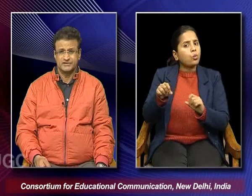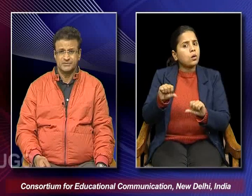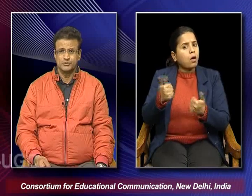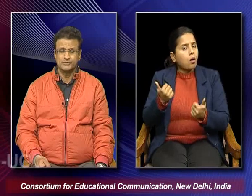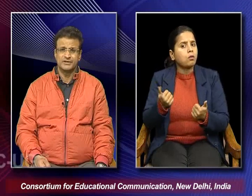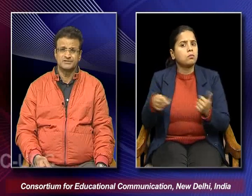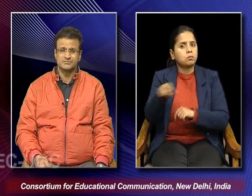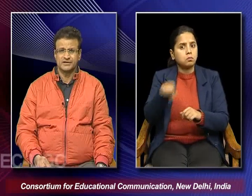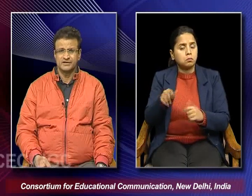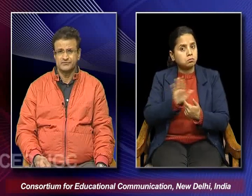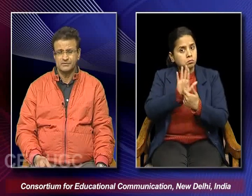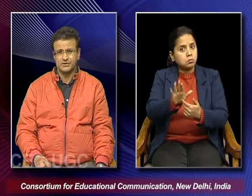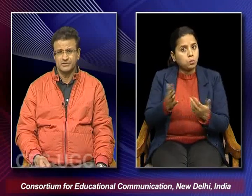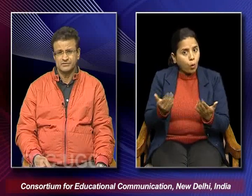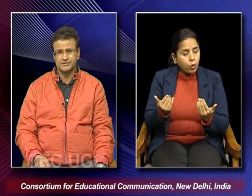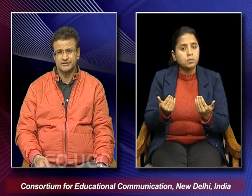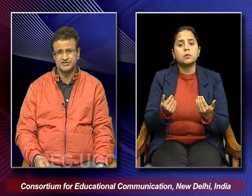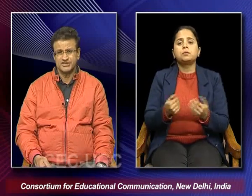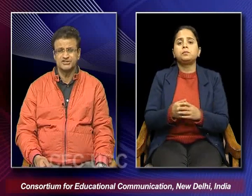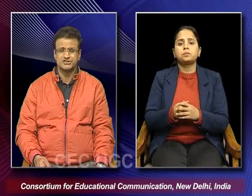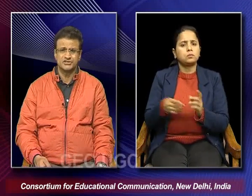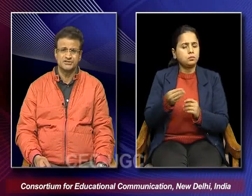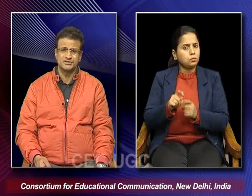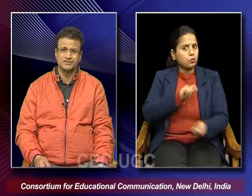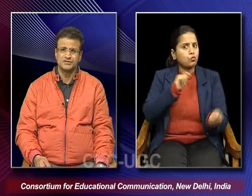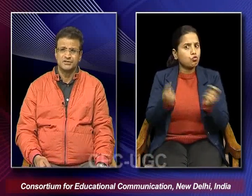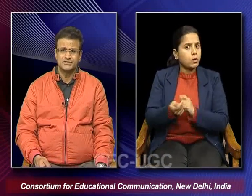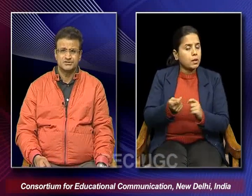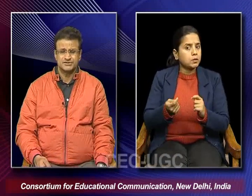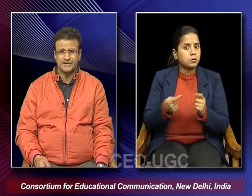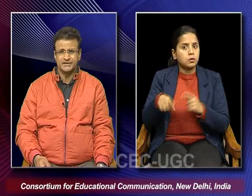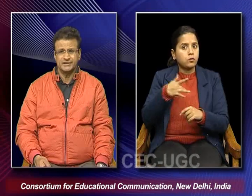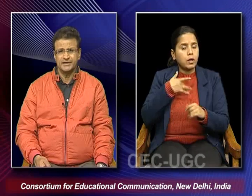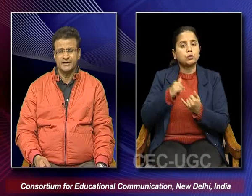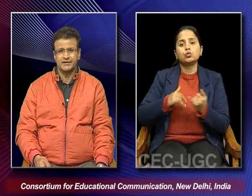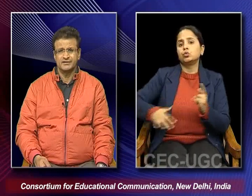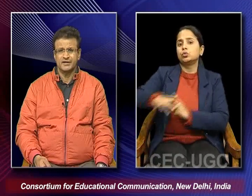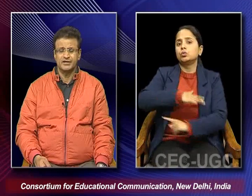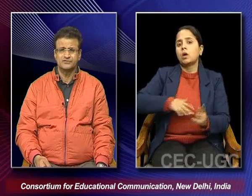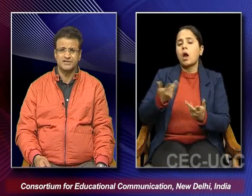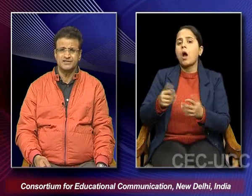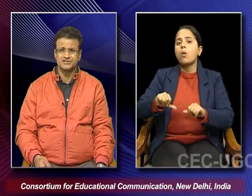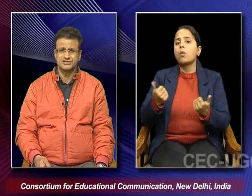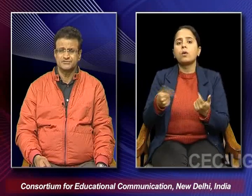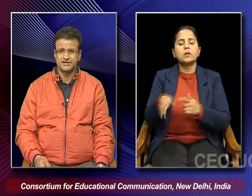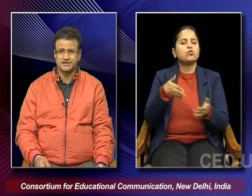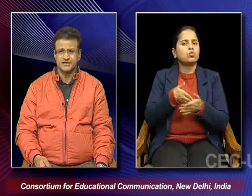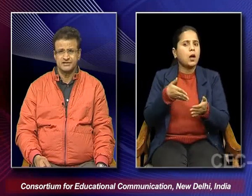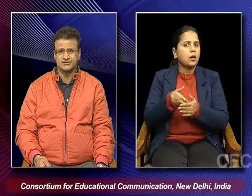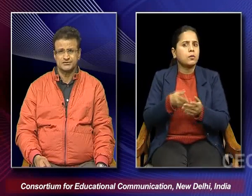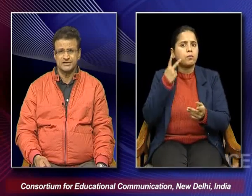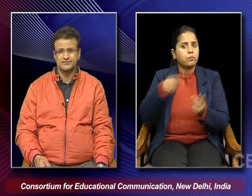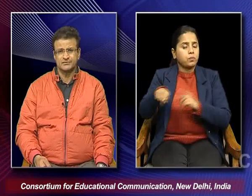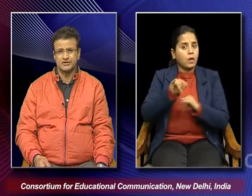whether they are able to bring some kind of a change in the society, and the kind of challenges which are there